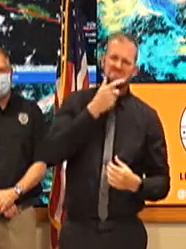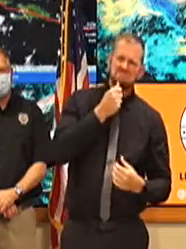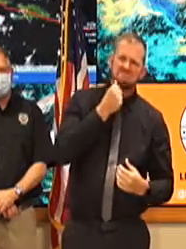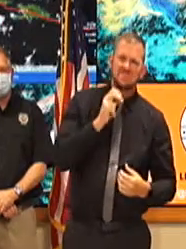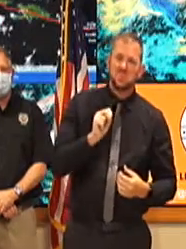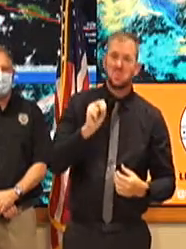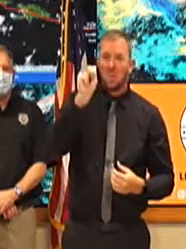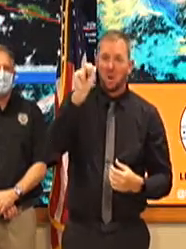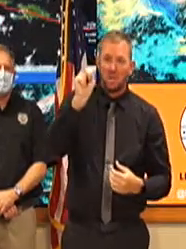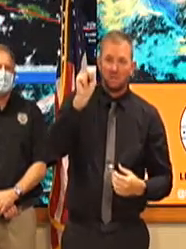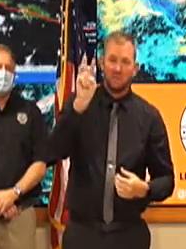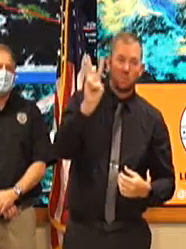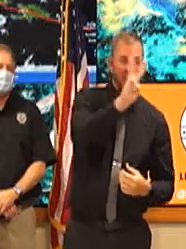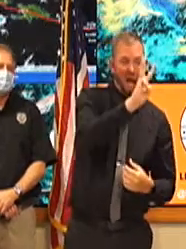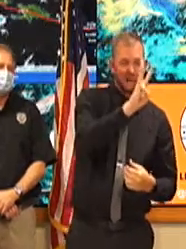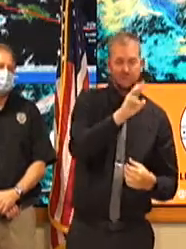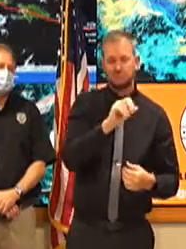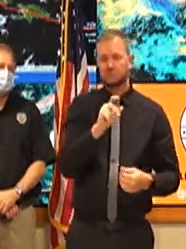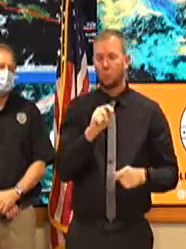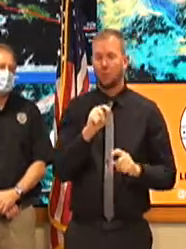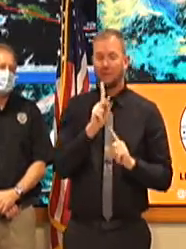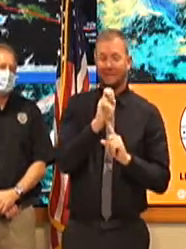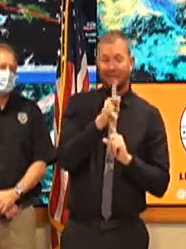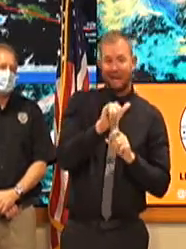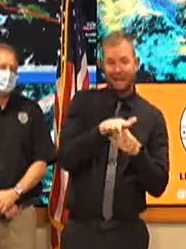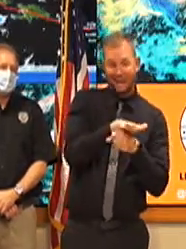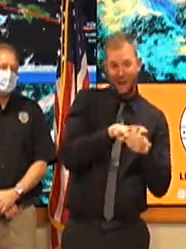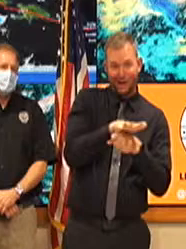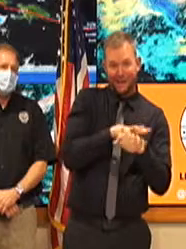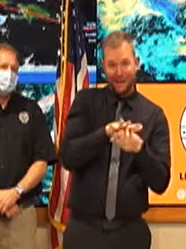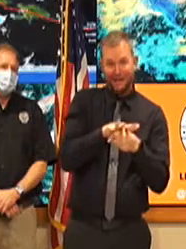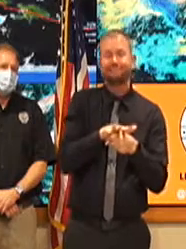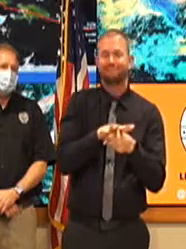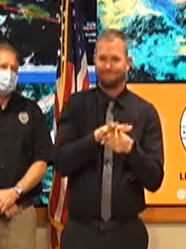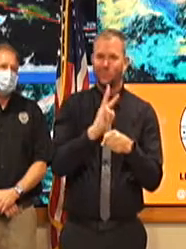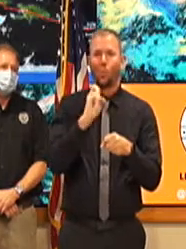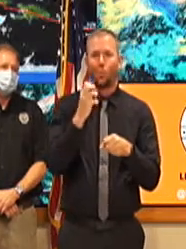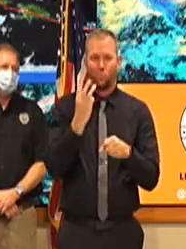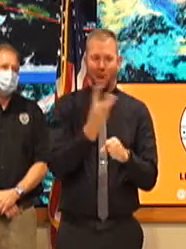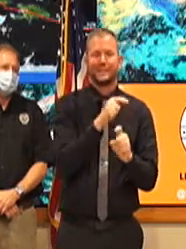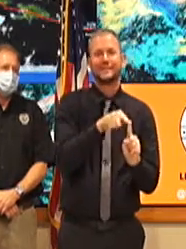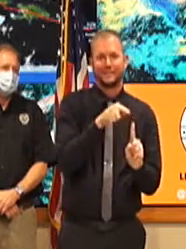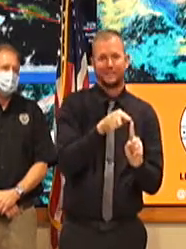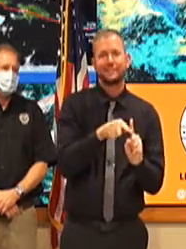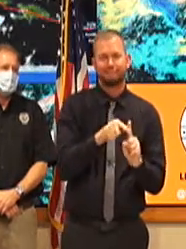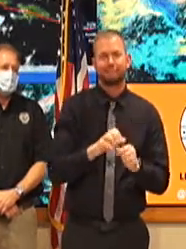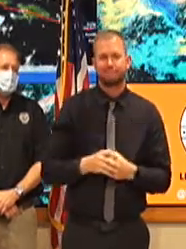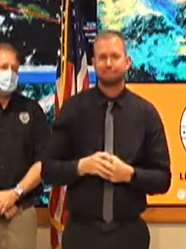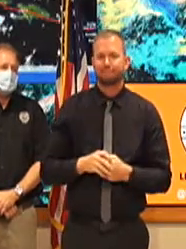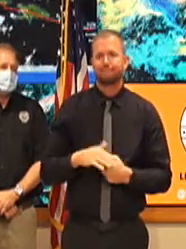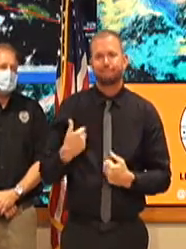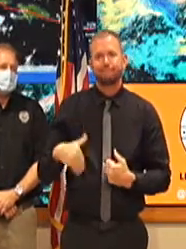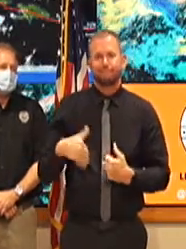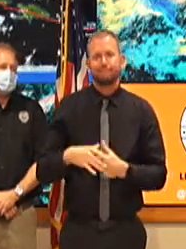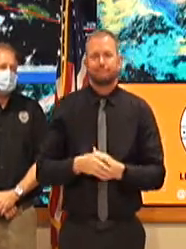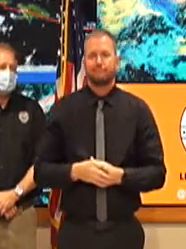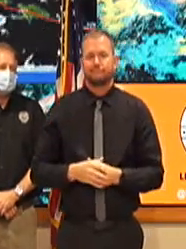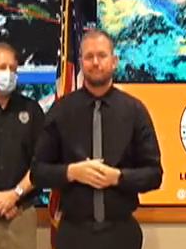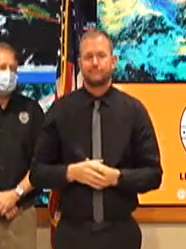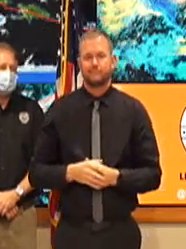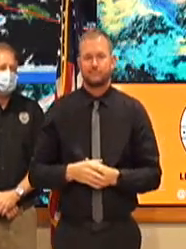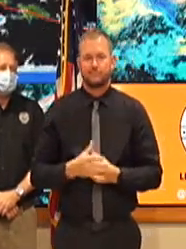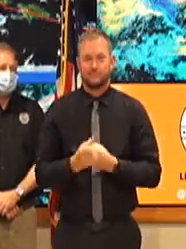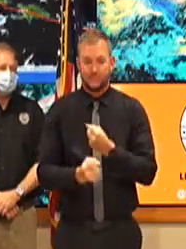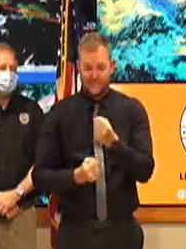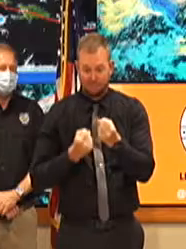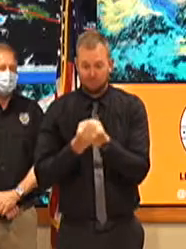west. To help facilitate evacuations here and in our neighboring counties, I've also ordered